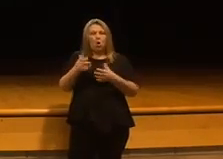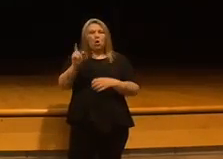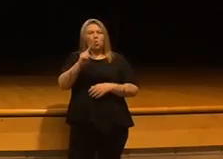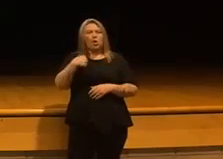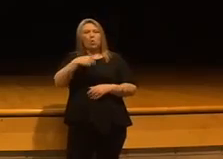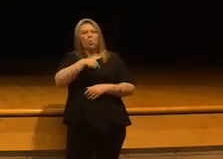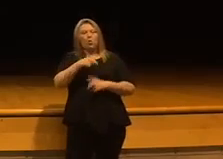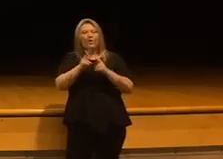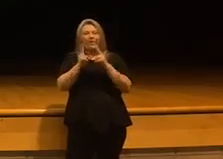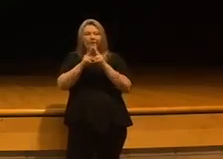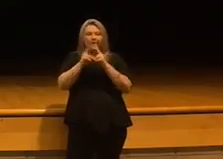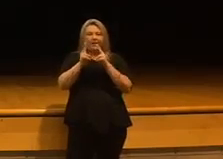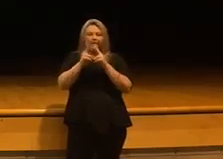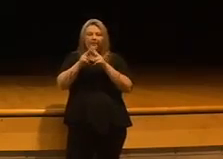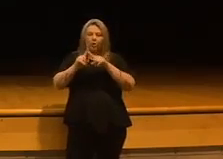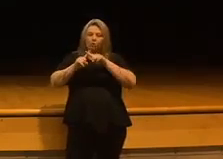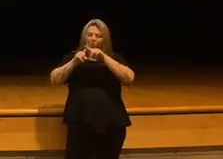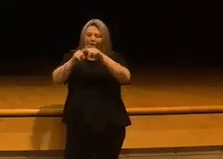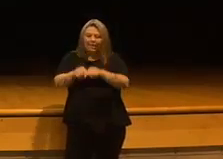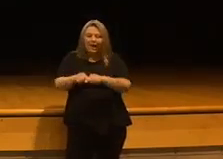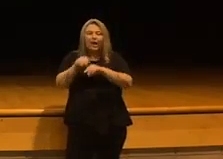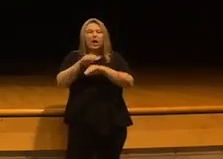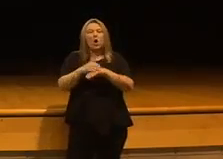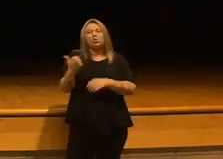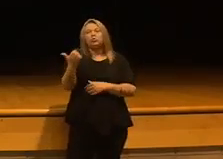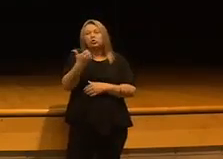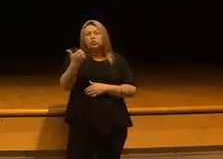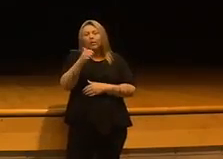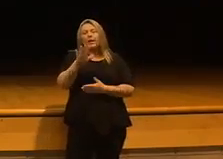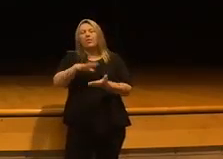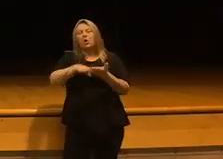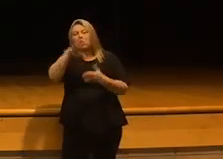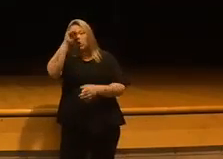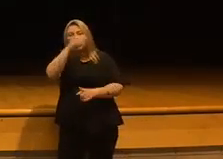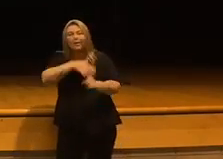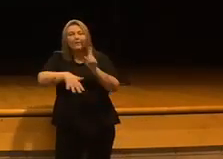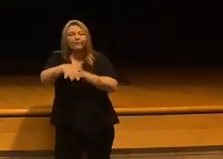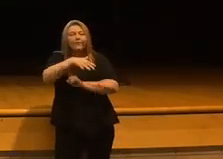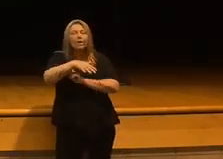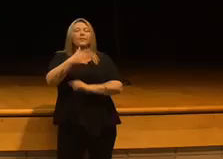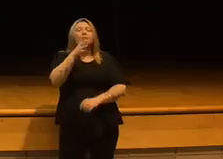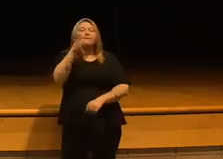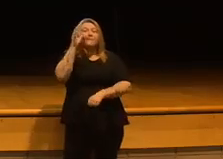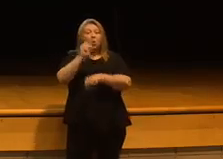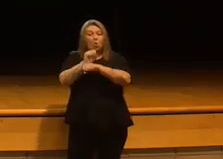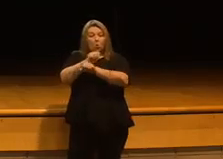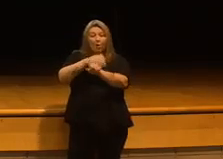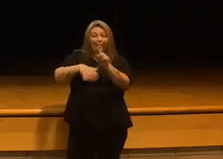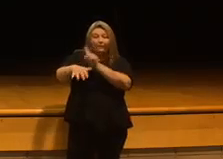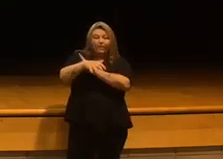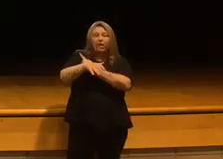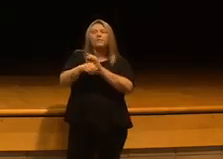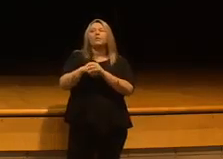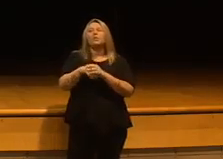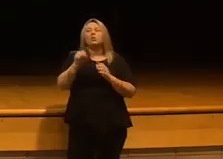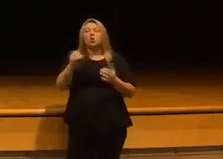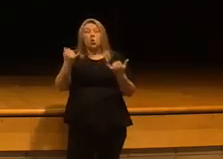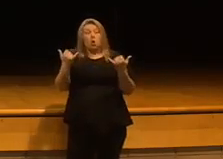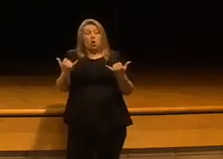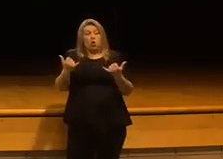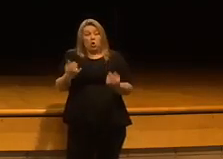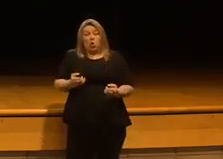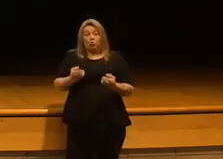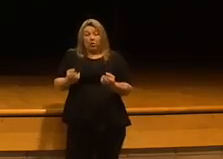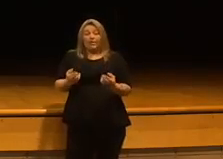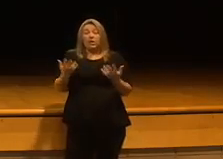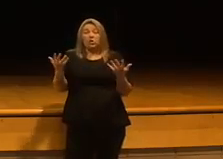so much a part of children's learning environments, parents' work environments. So the current recommendations are